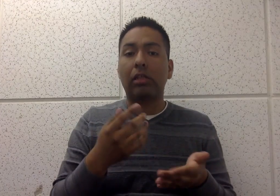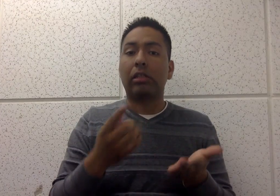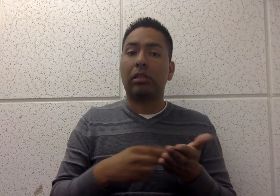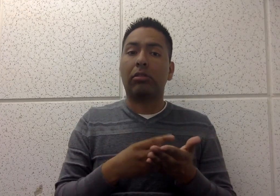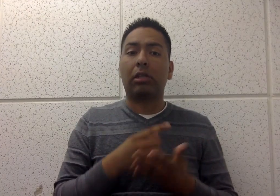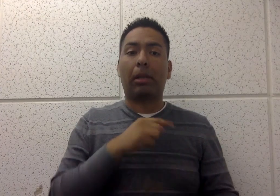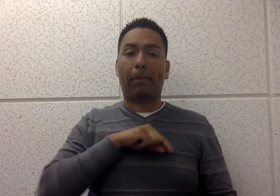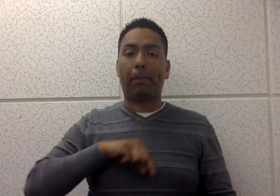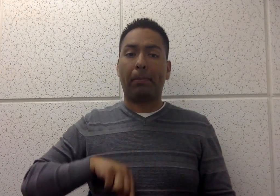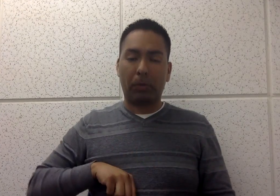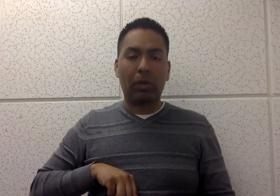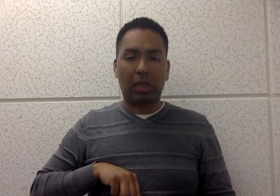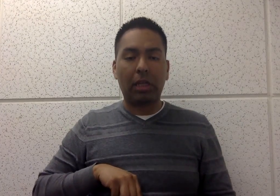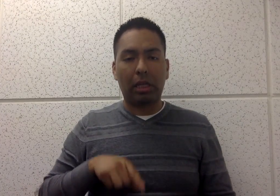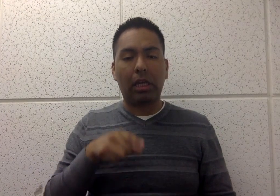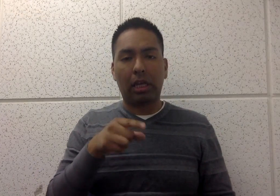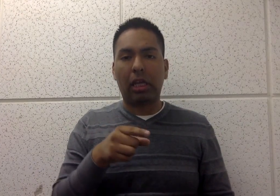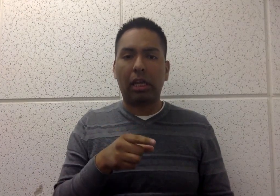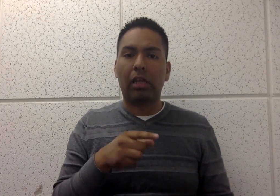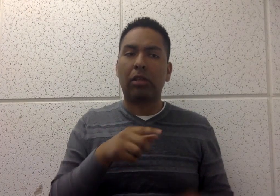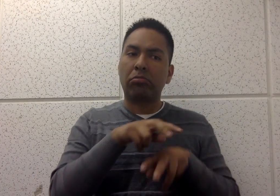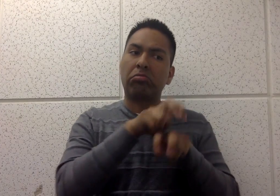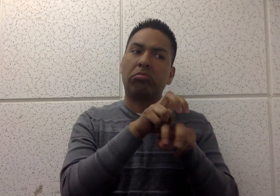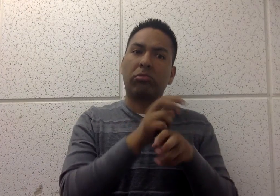once, and after that the males all die. That's it for them.